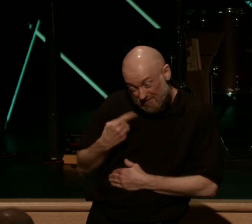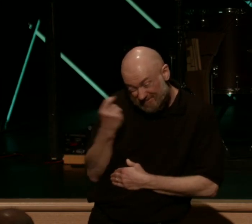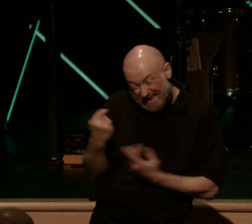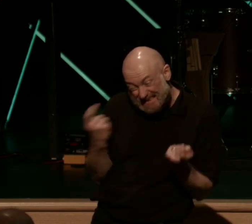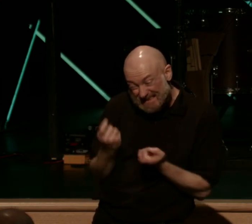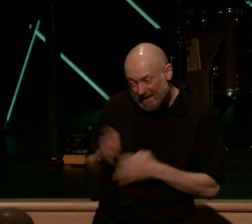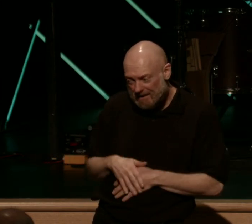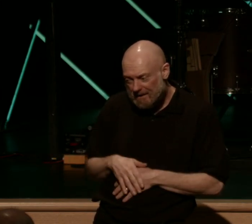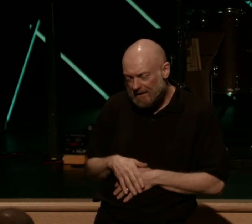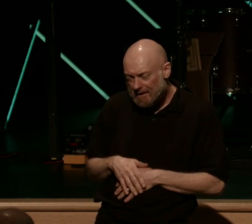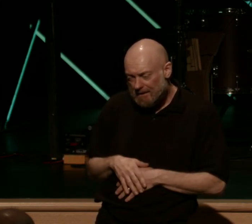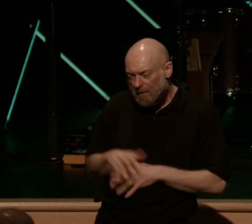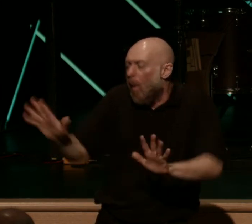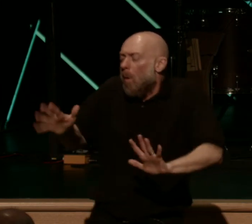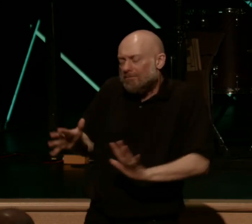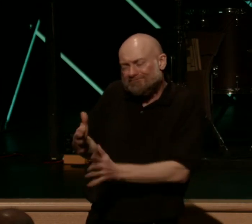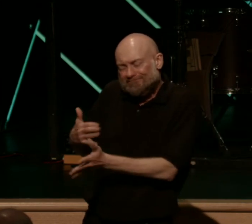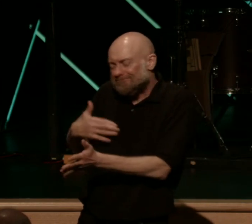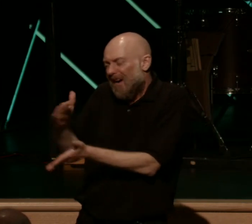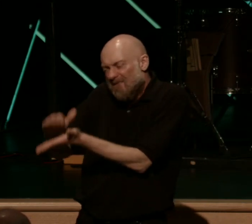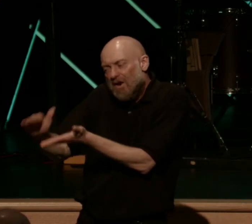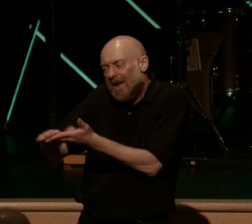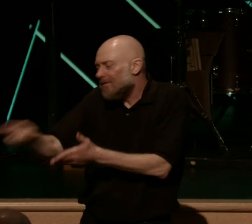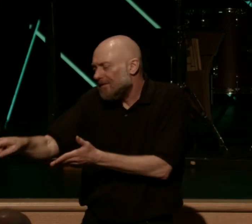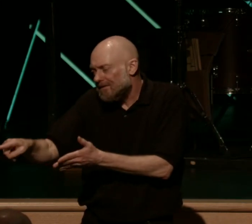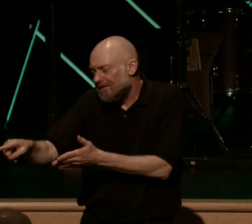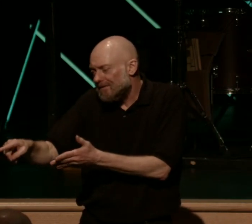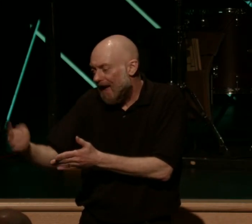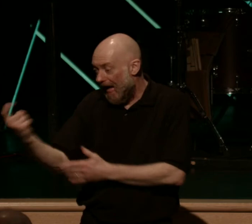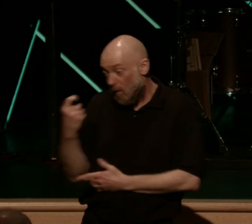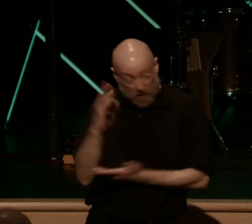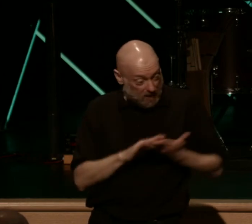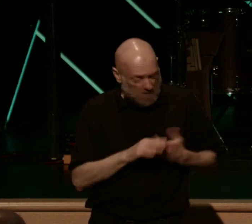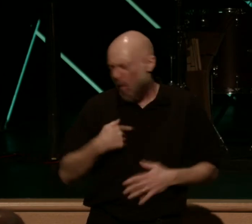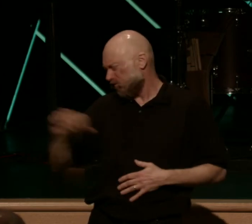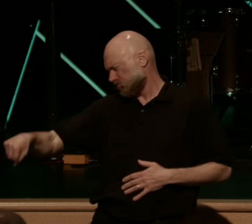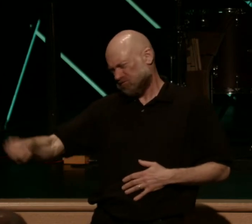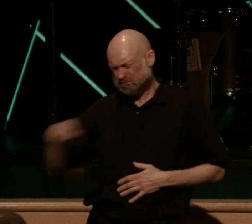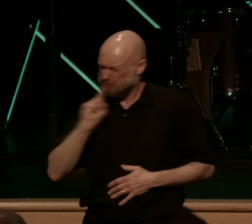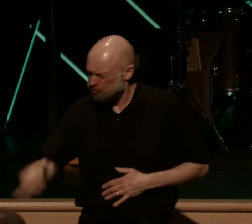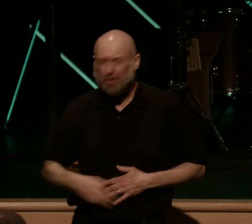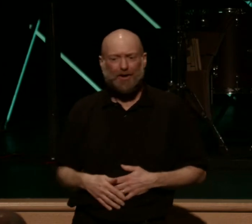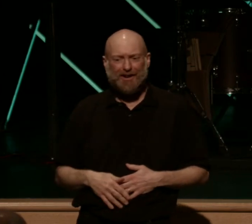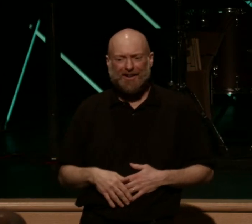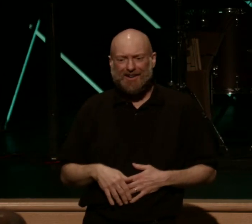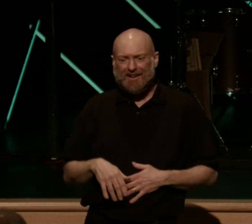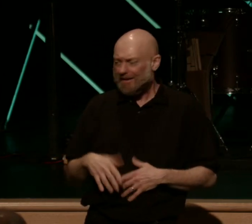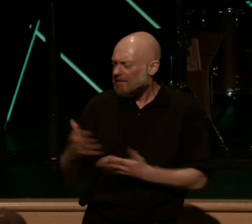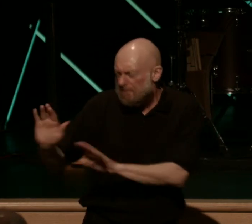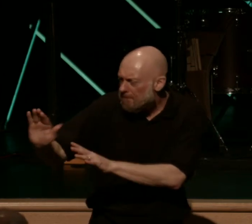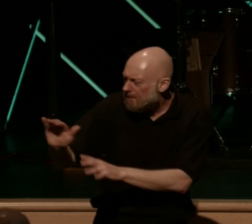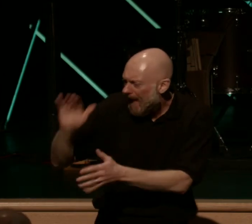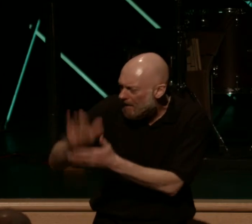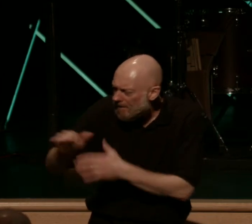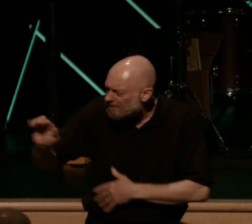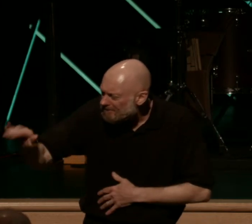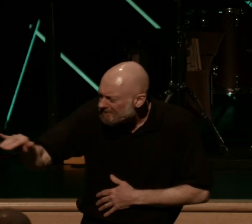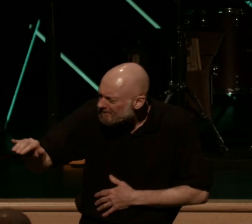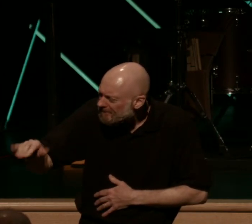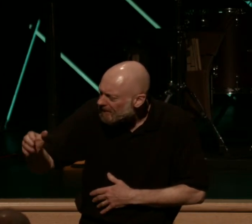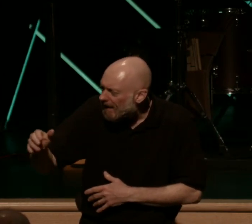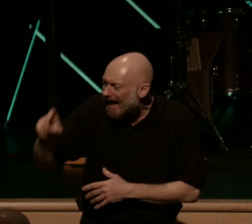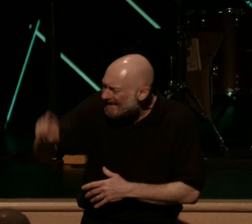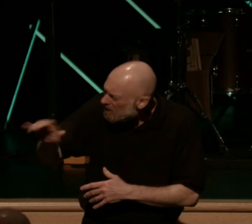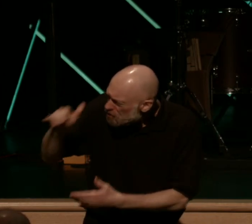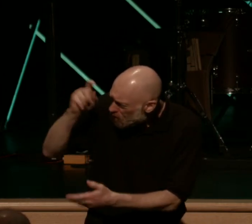will be quick to forgive when his wife asks. He will seek the wisdom of his wife. Husbands need the